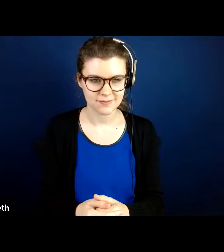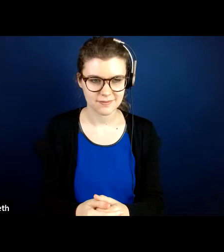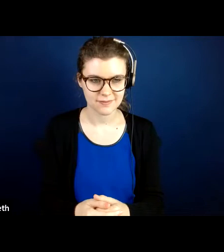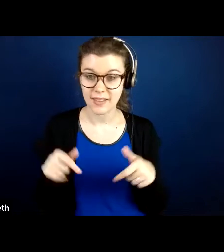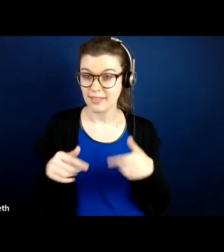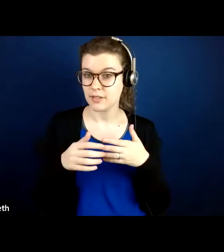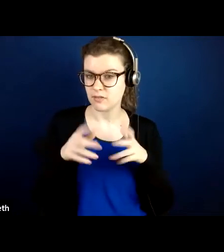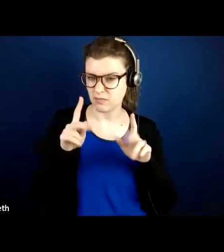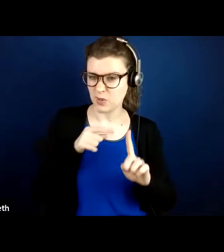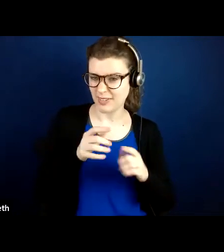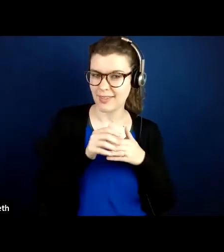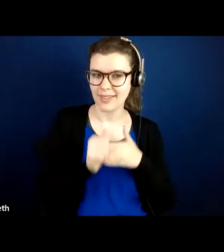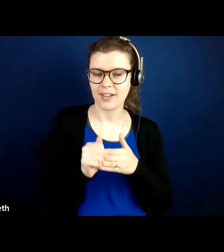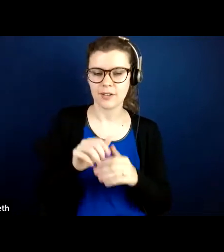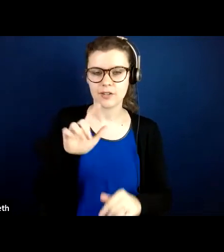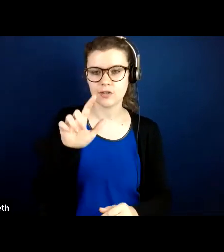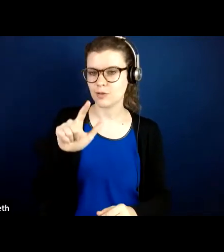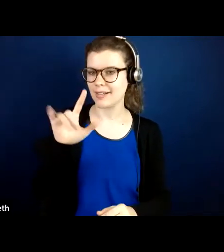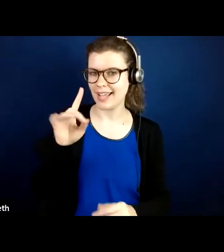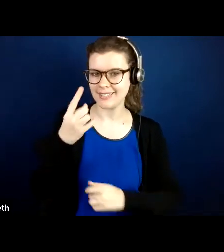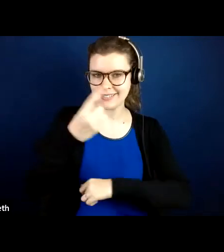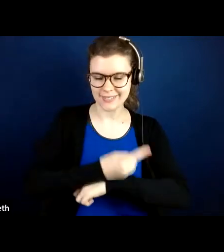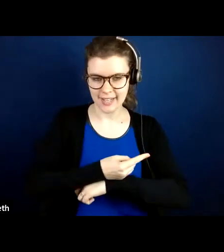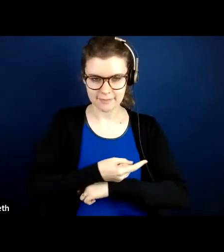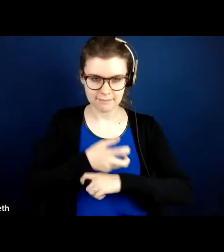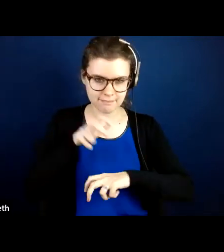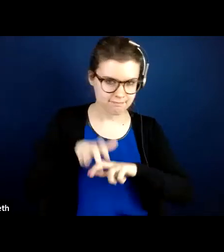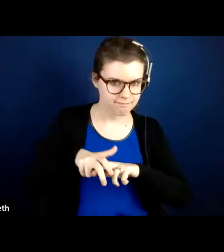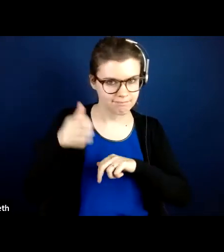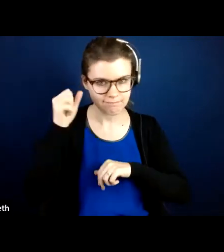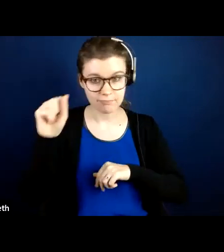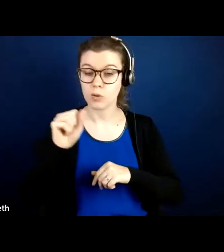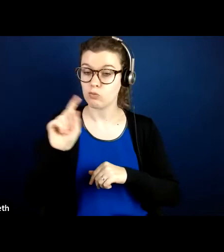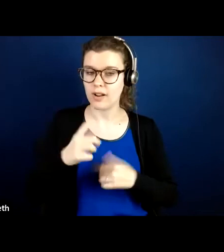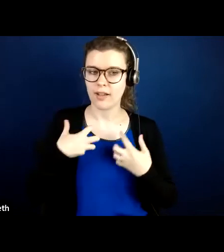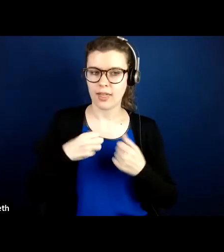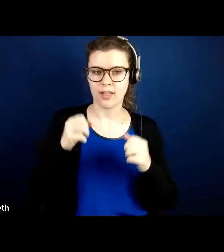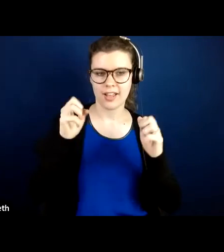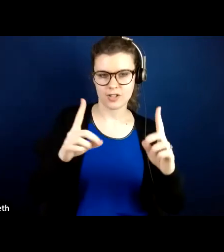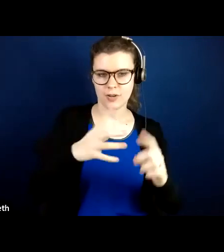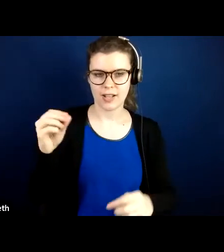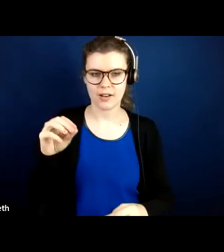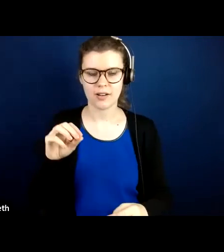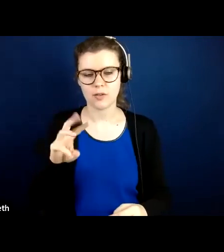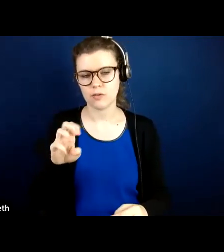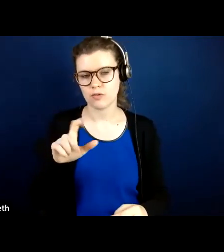This person led the 28-day sit-in at the Health, Education, and Welfare Building in